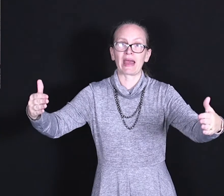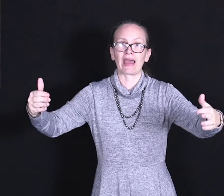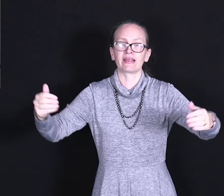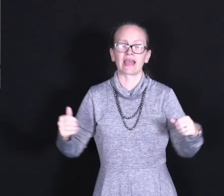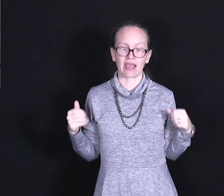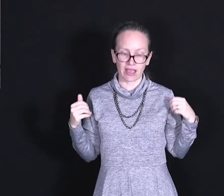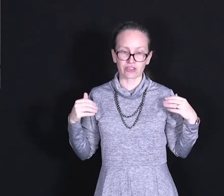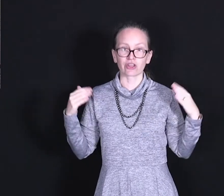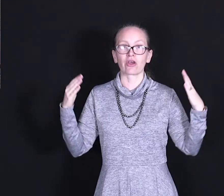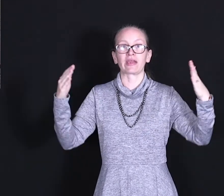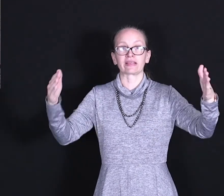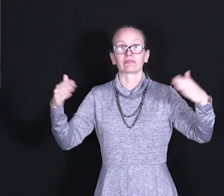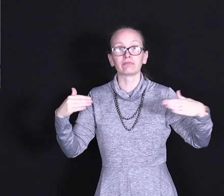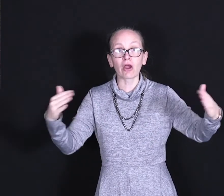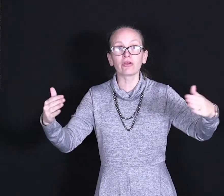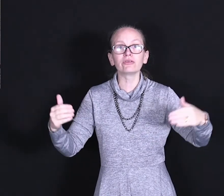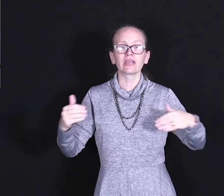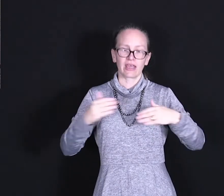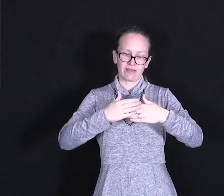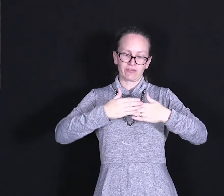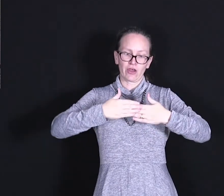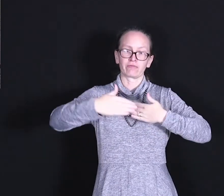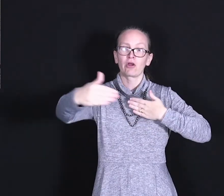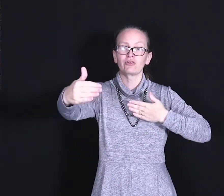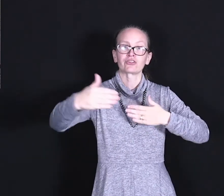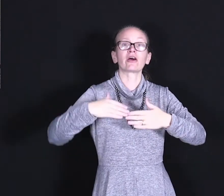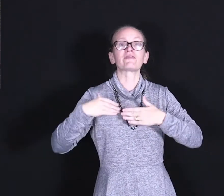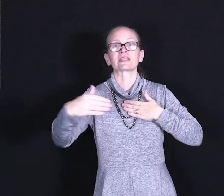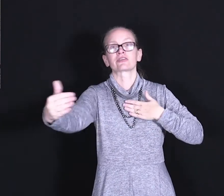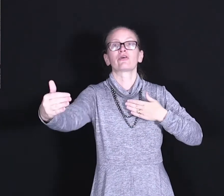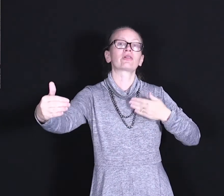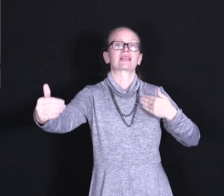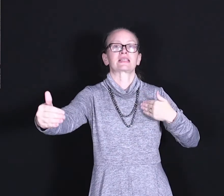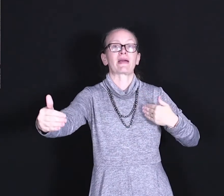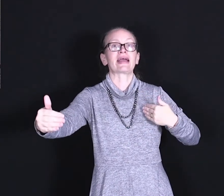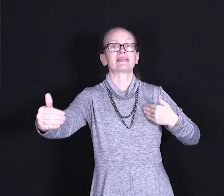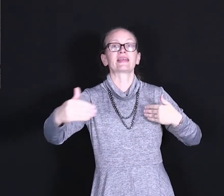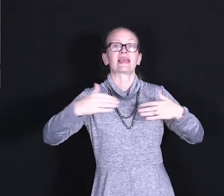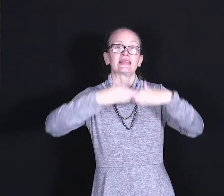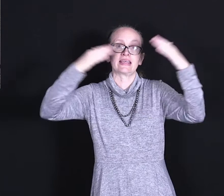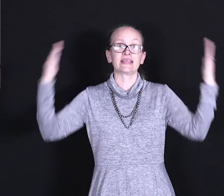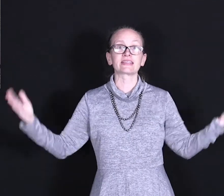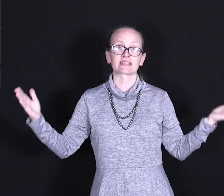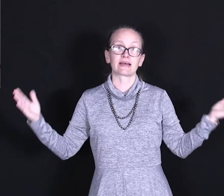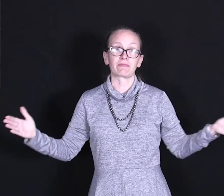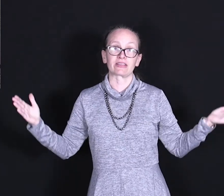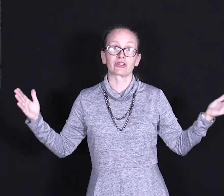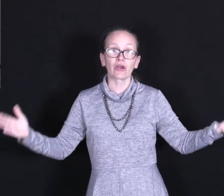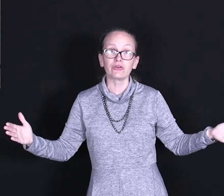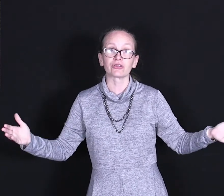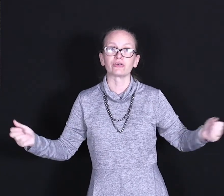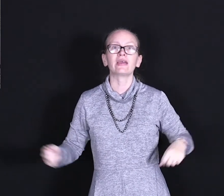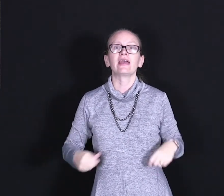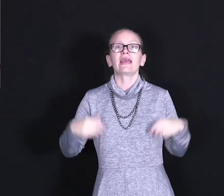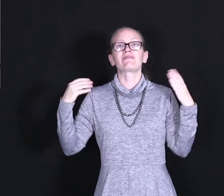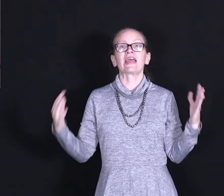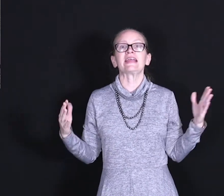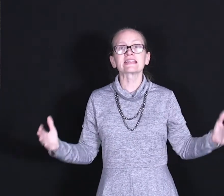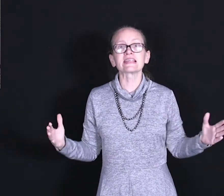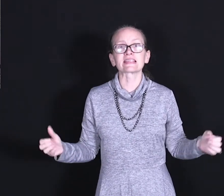expand. And so in a road, if the road surface is all expanding, it needs somewhere to go to. If there isn't